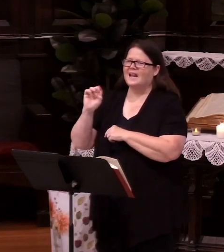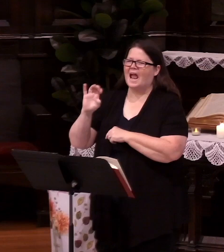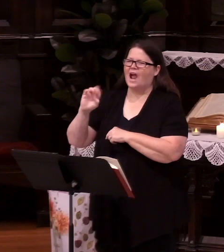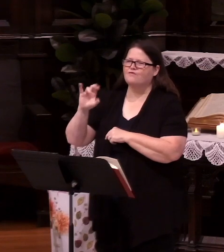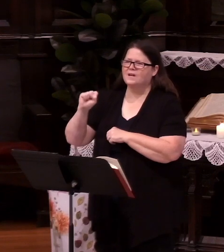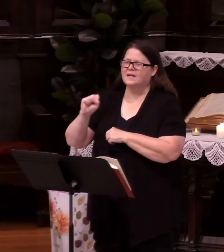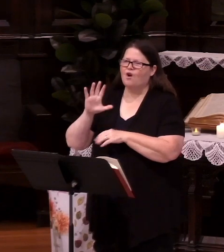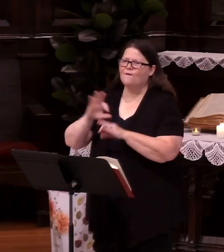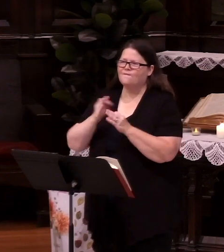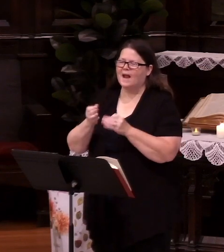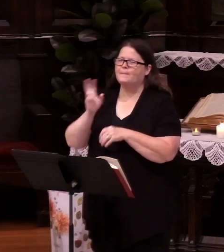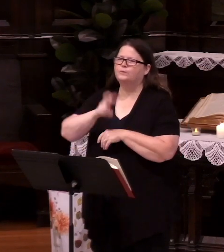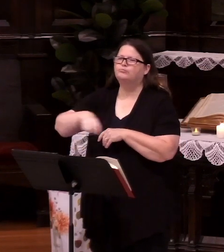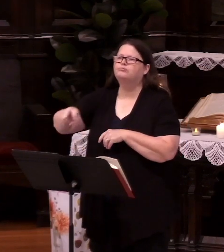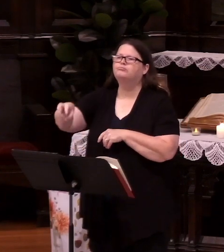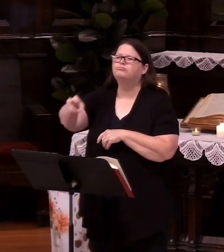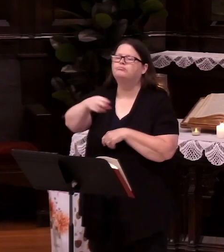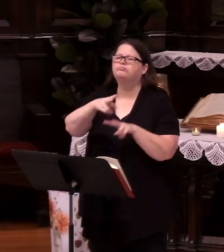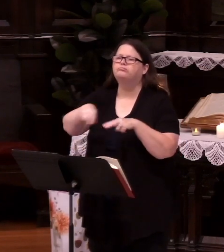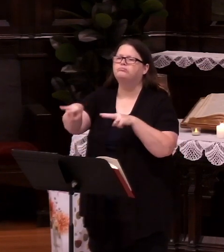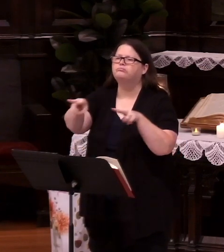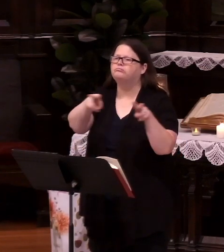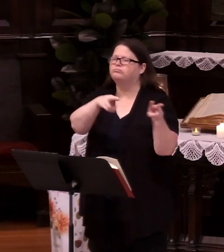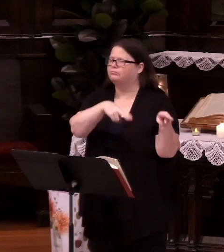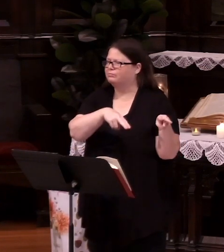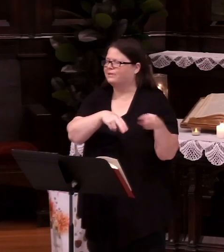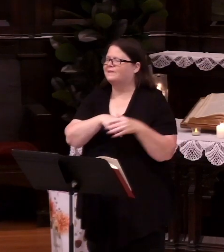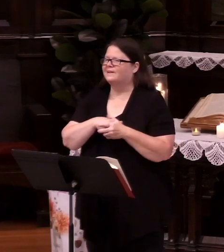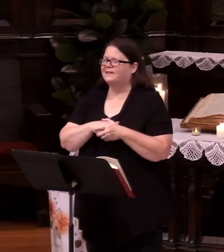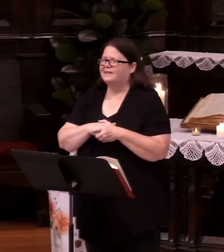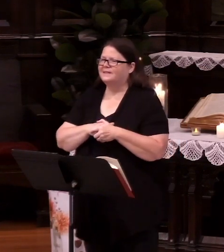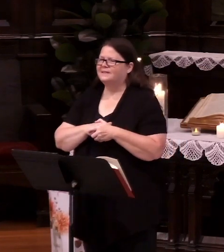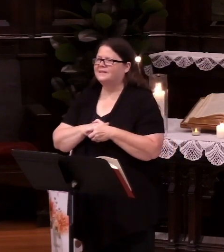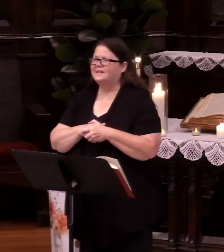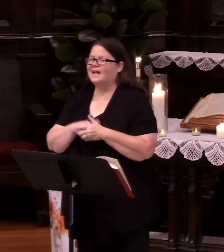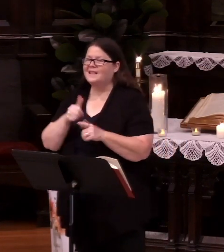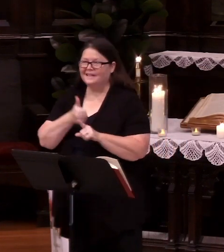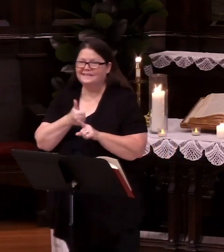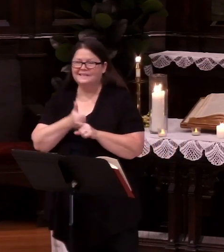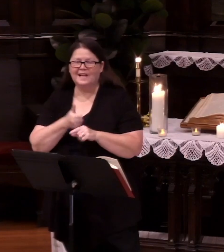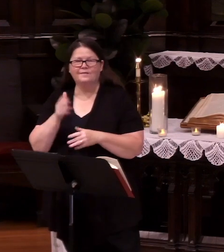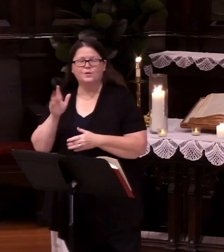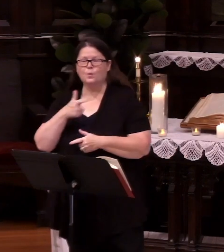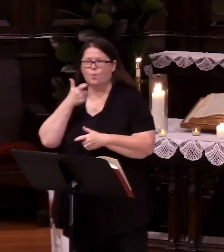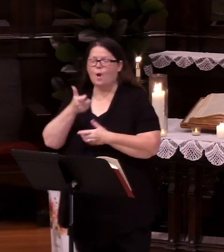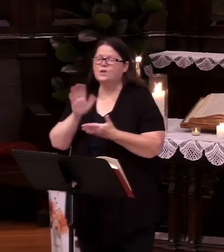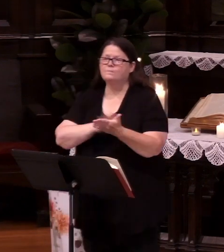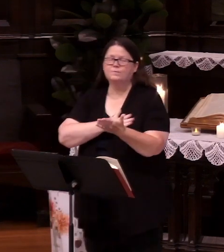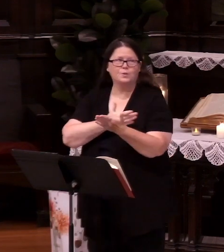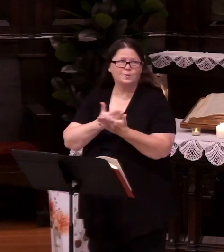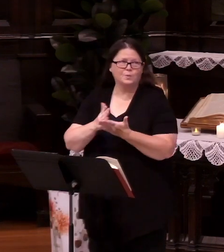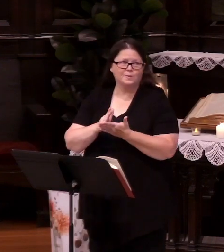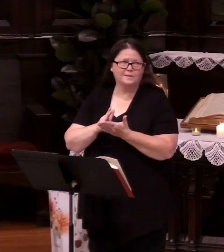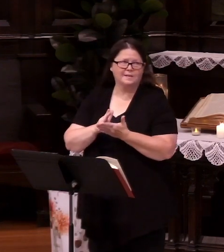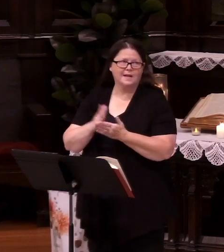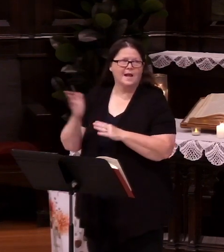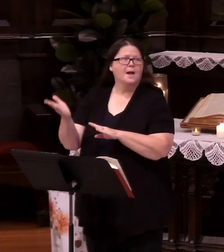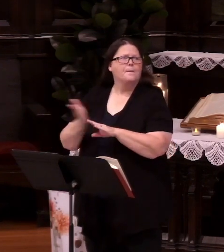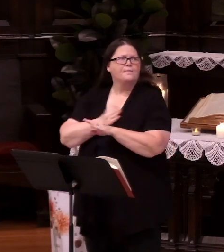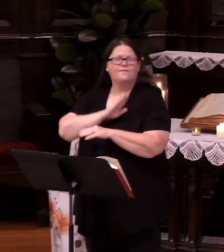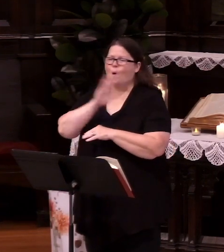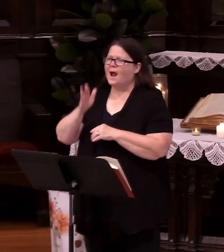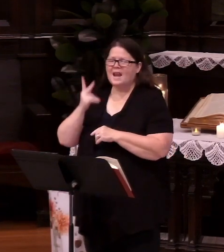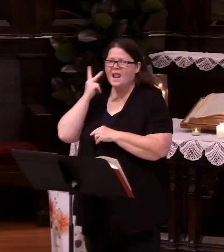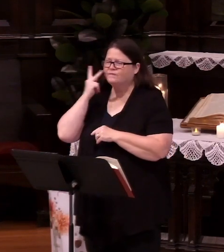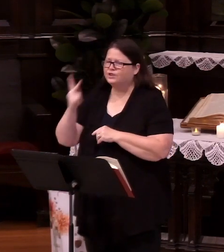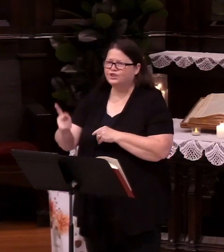fun sightseeing opportunities. Then there's obviously the musical itself, I had not seen a Broadway musical before,